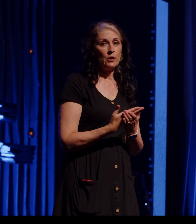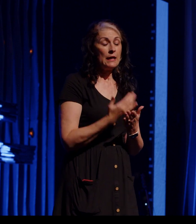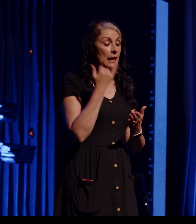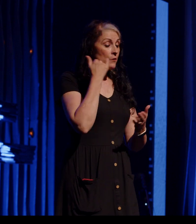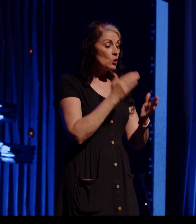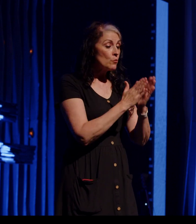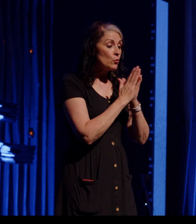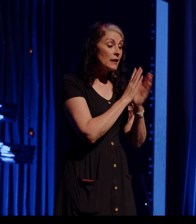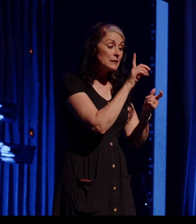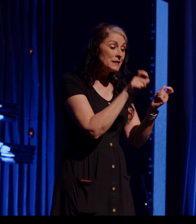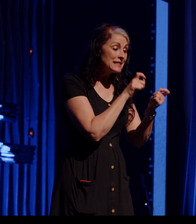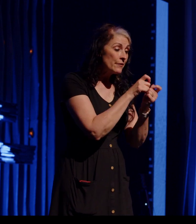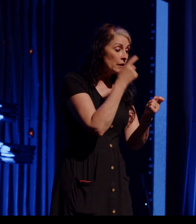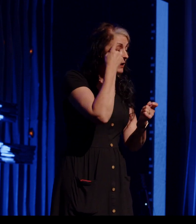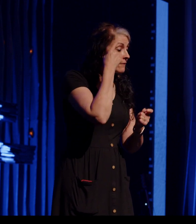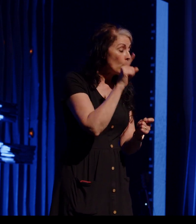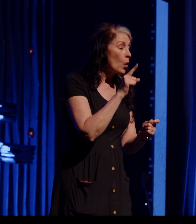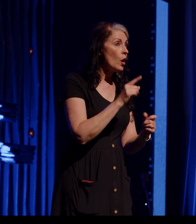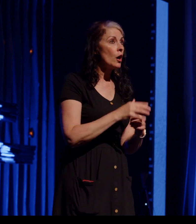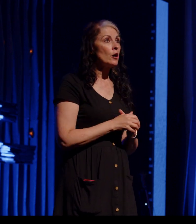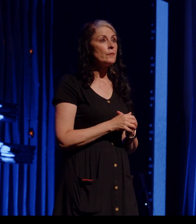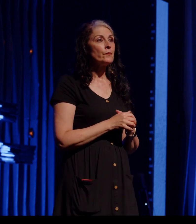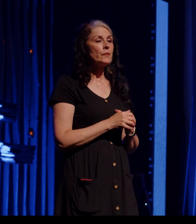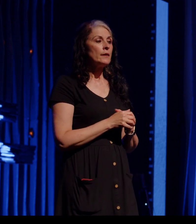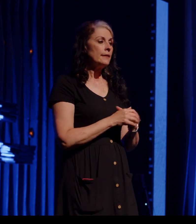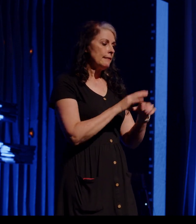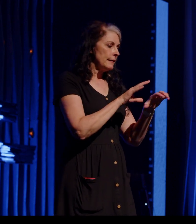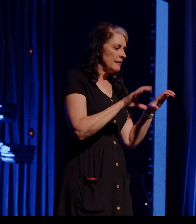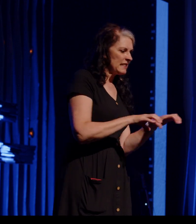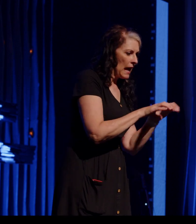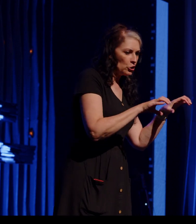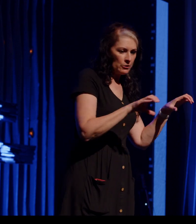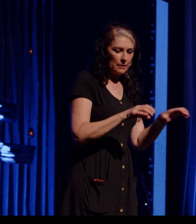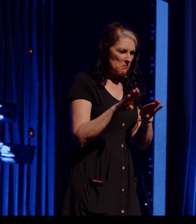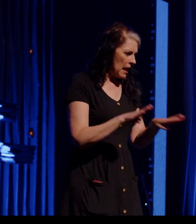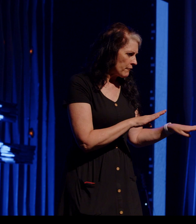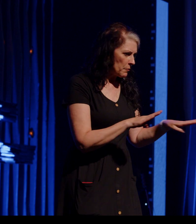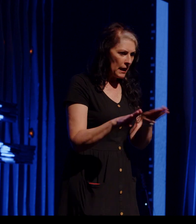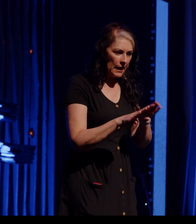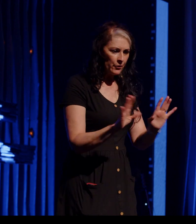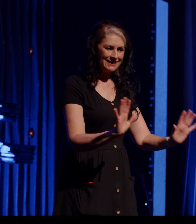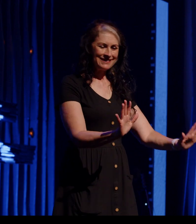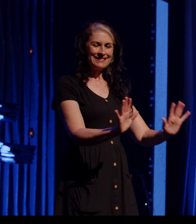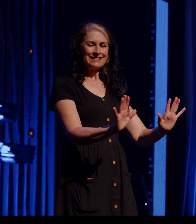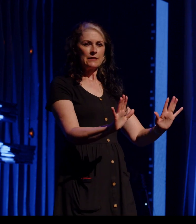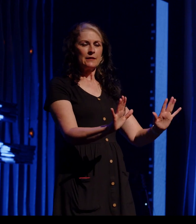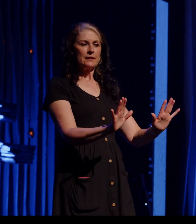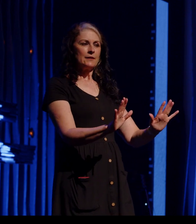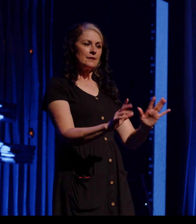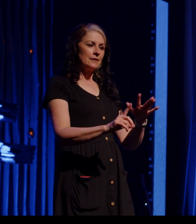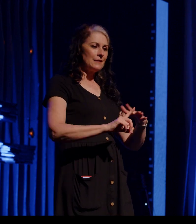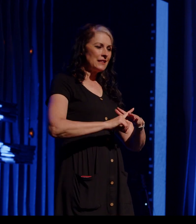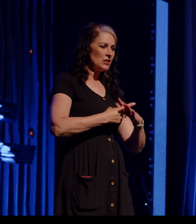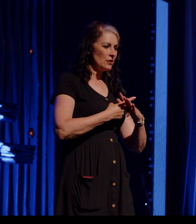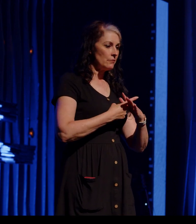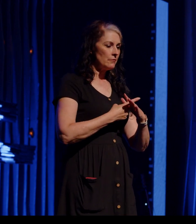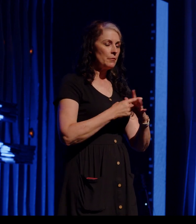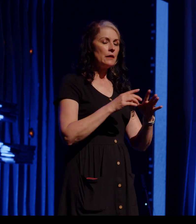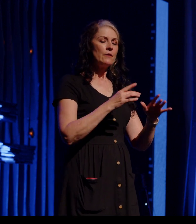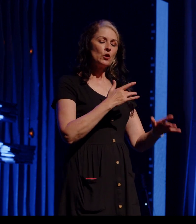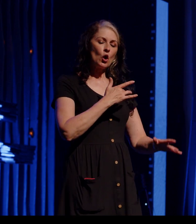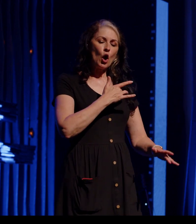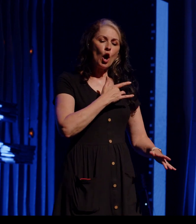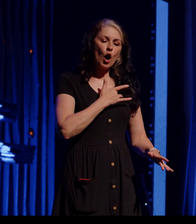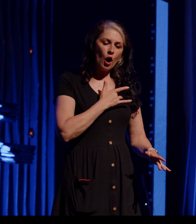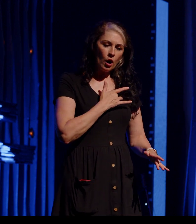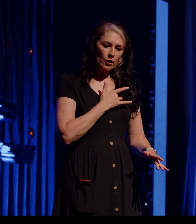pray specifically for an action here or an action here, they may start doing the right things, but